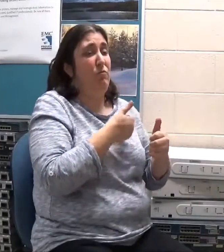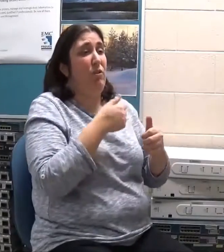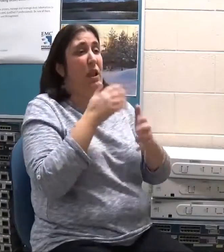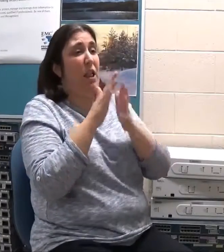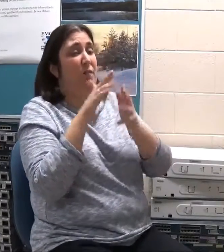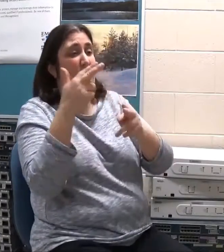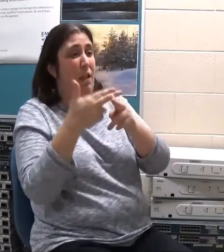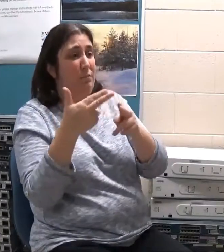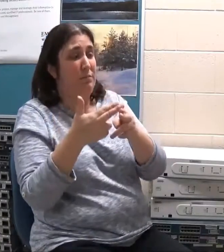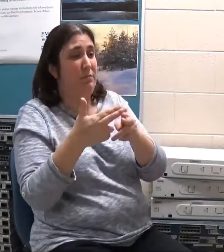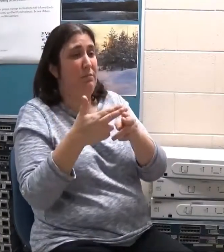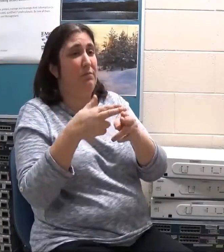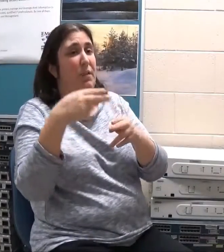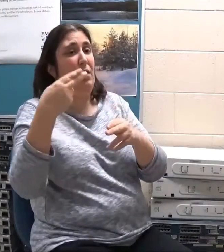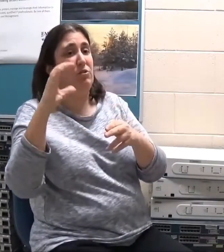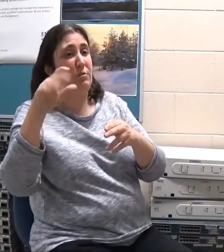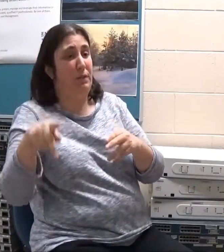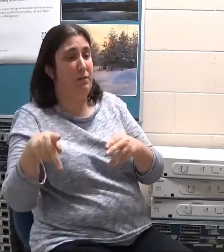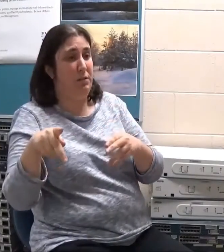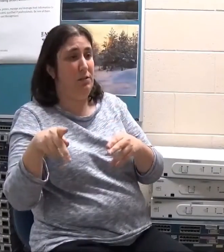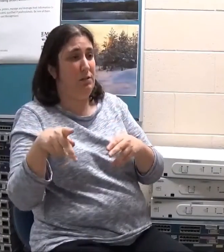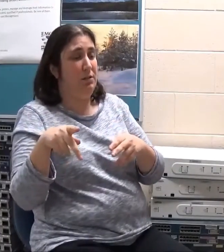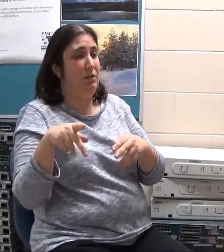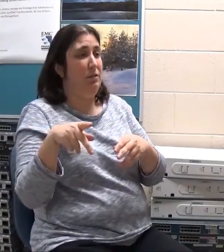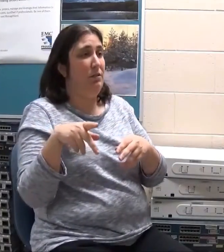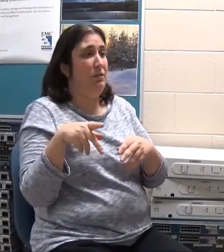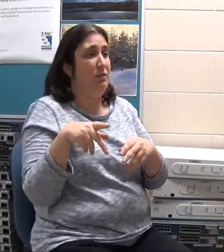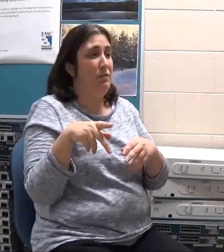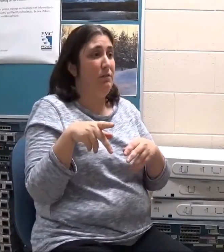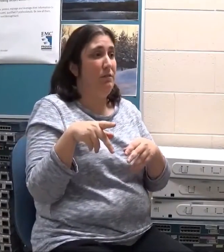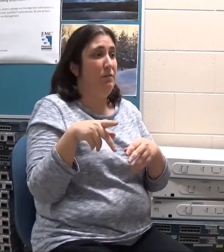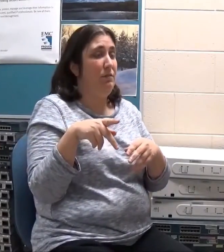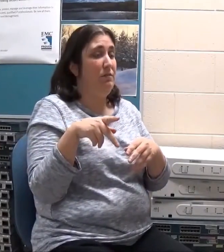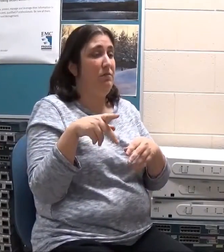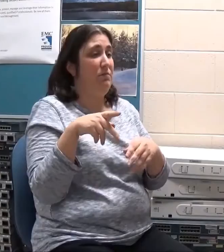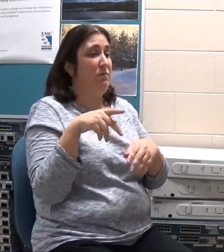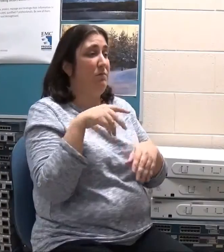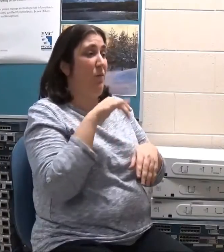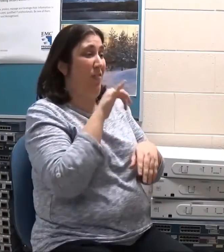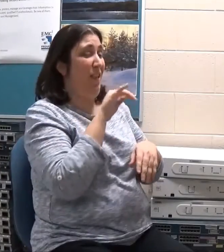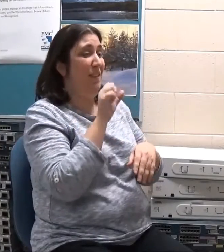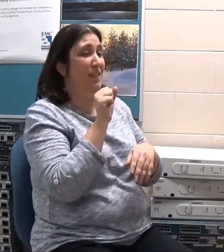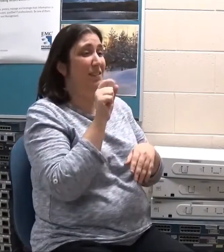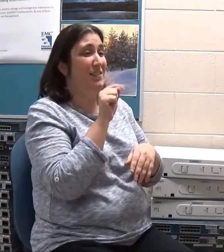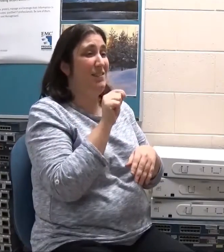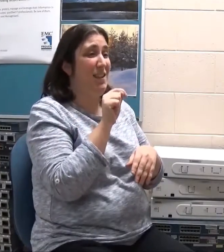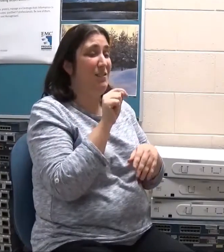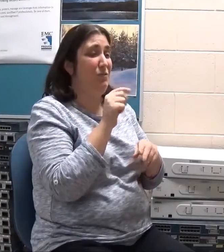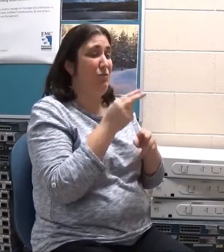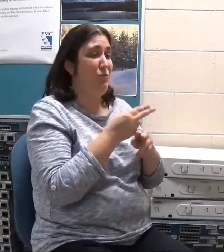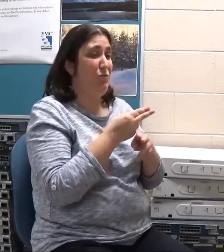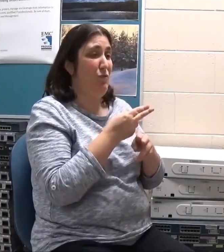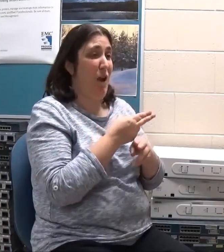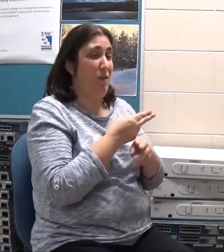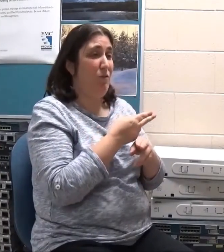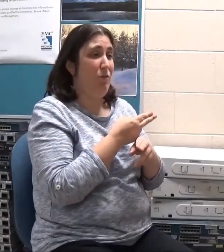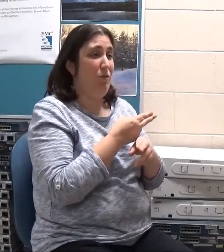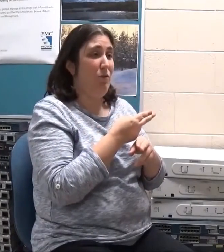the thing. In this case, set route, we want to use it. It is optional. If we do not use